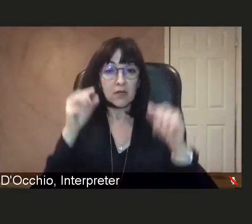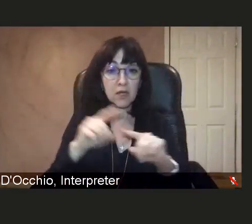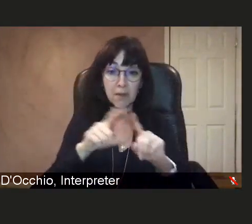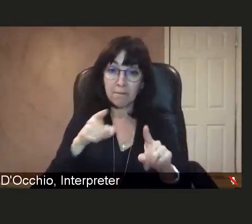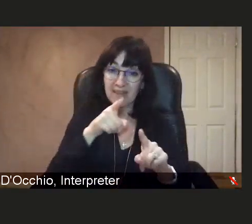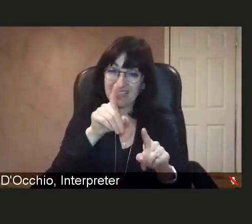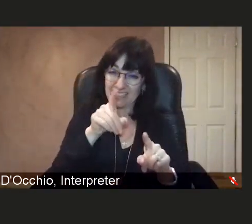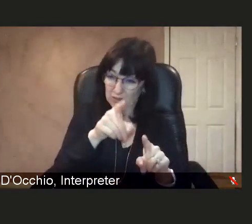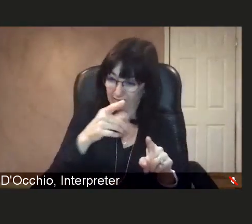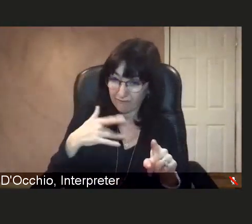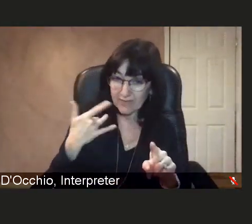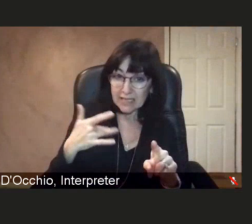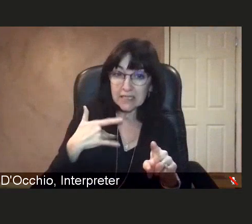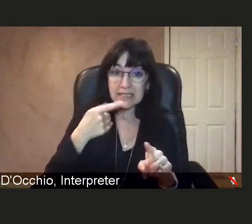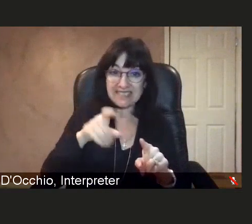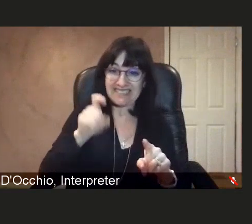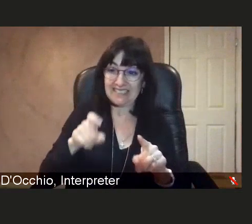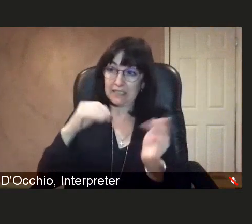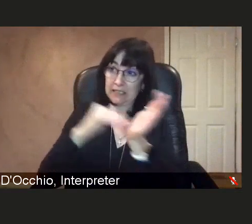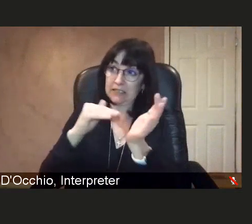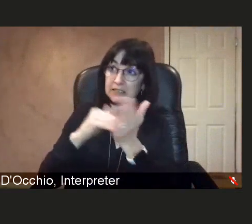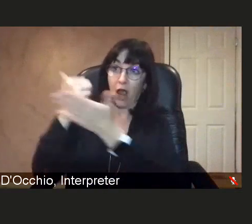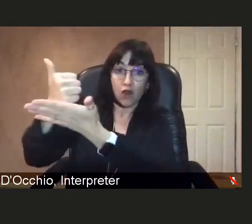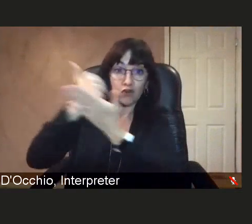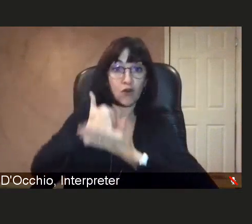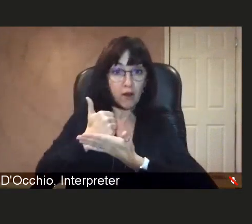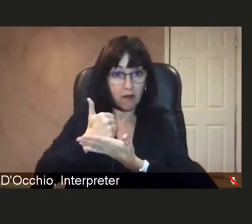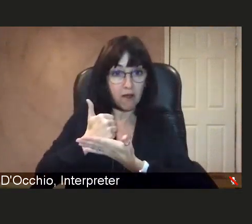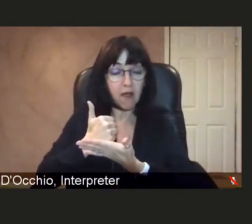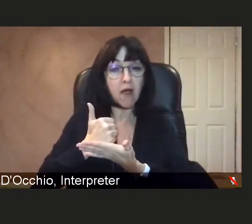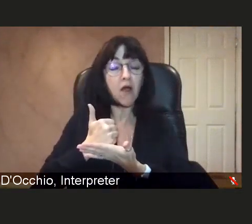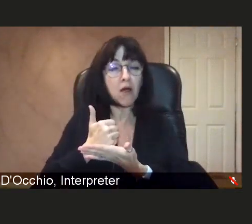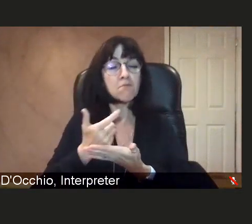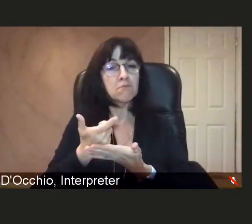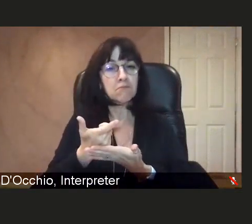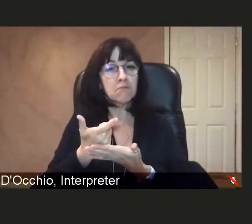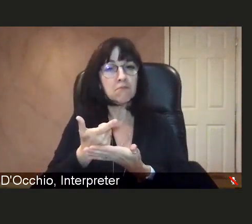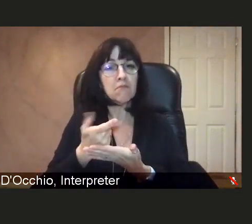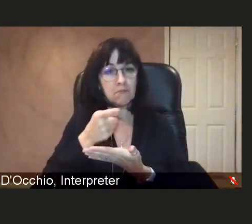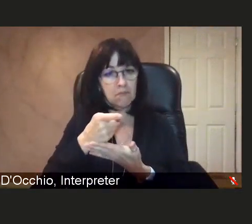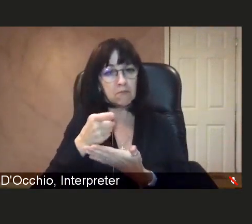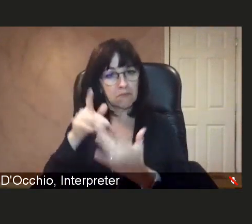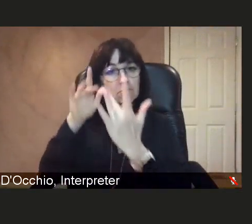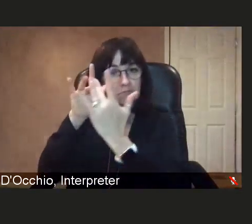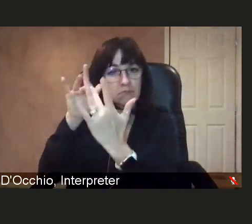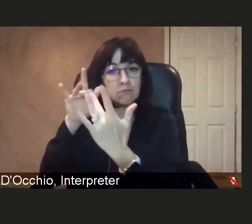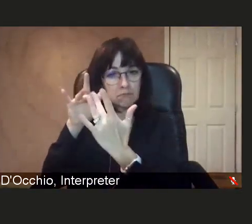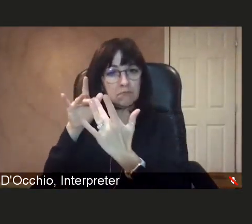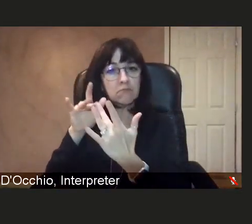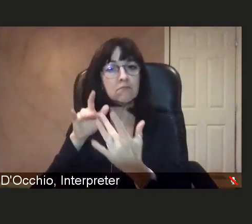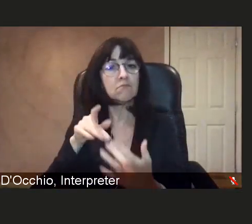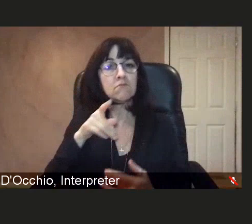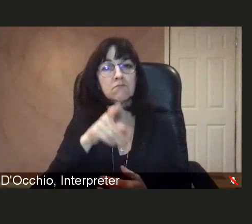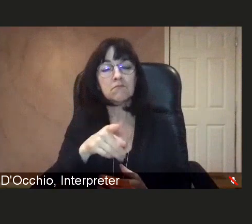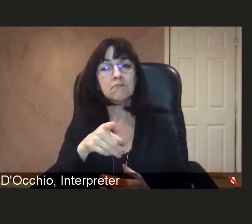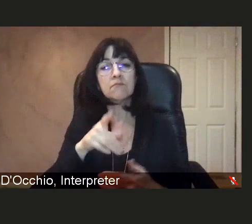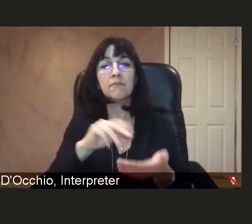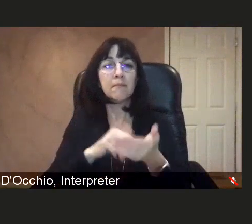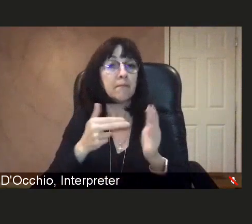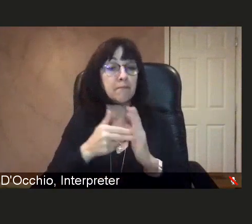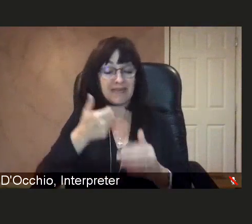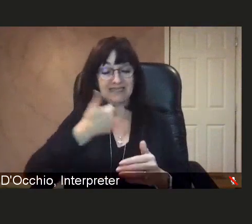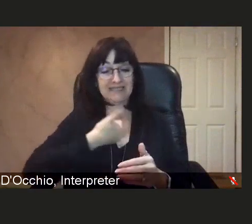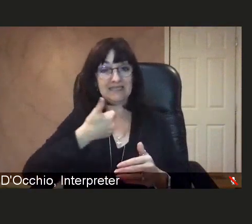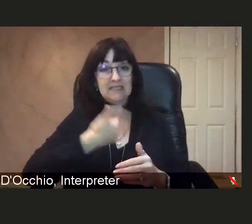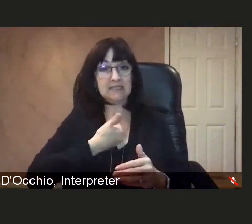might need. But if you don't feel that you need medical attention, please try to self-quarantine yourself. What I mean by that too